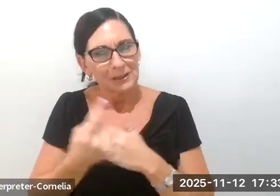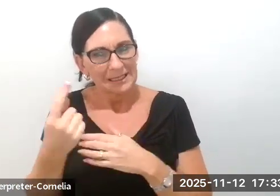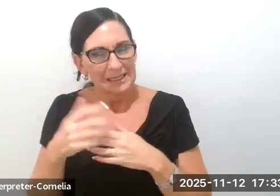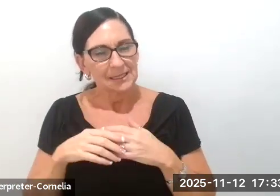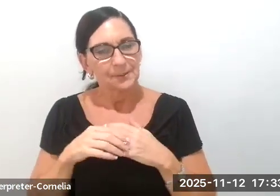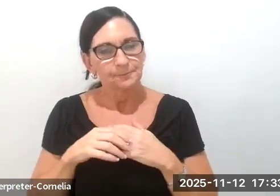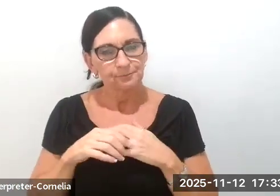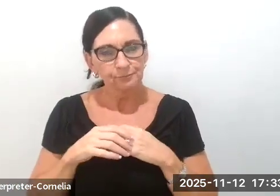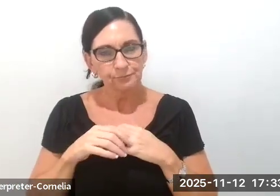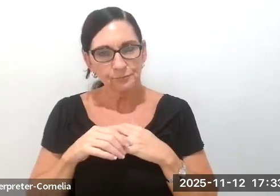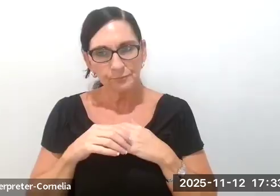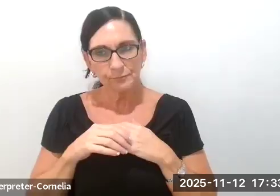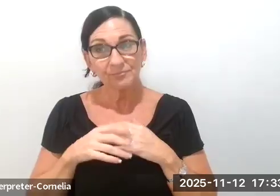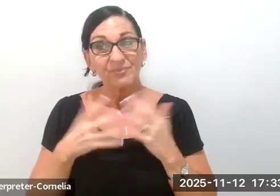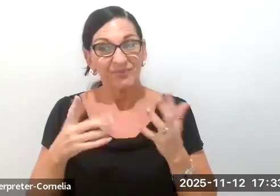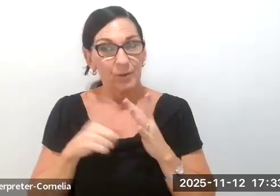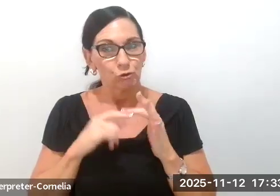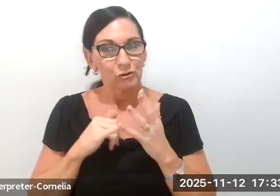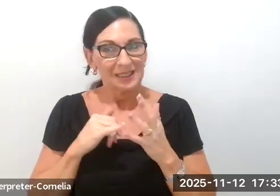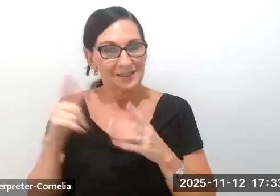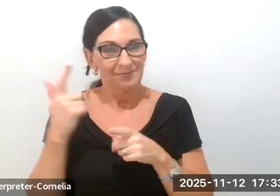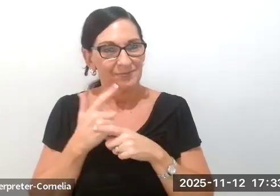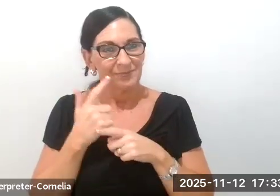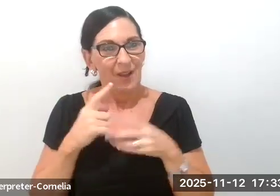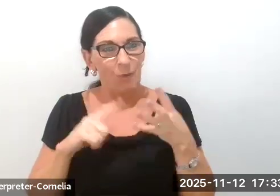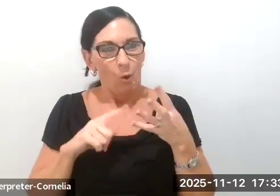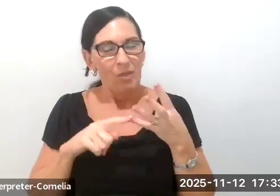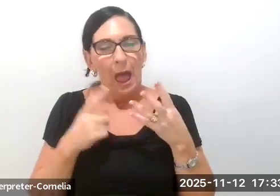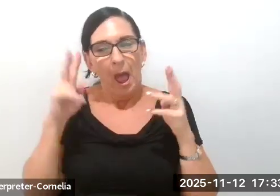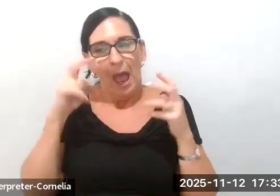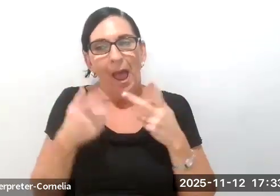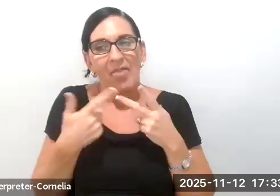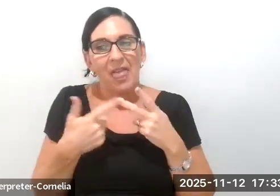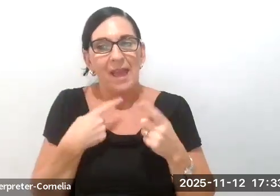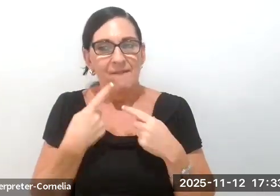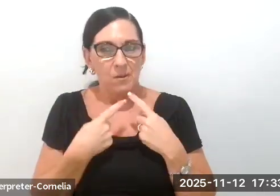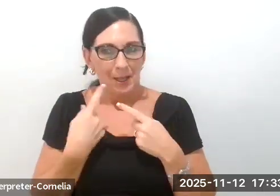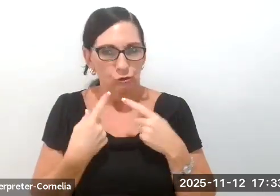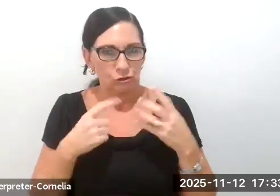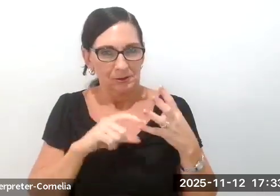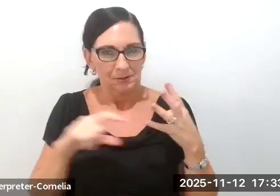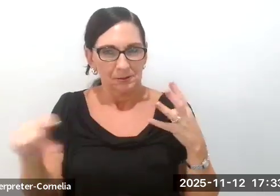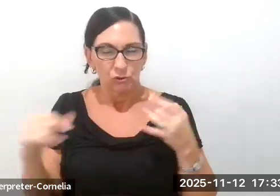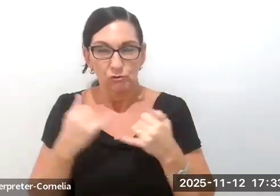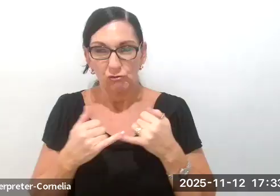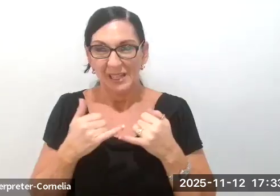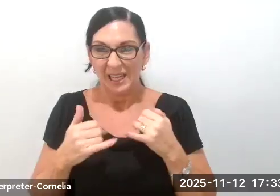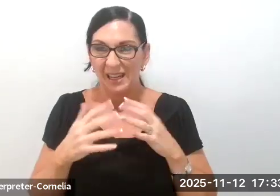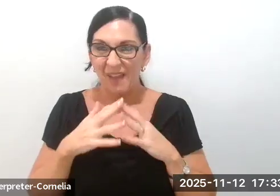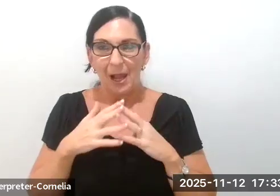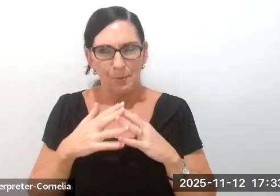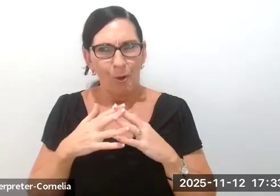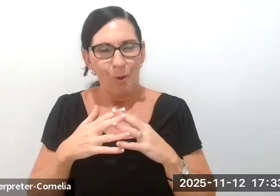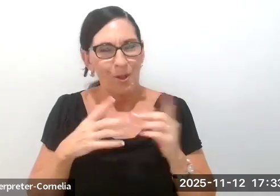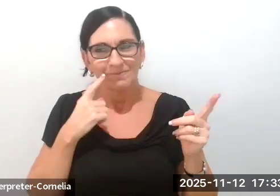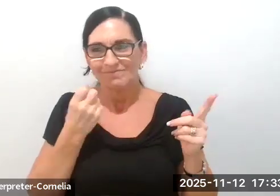And this is the section Jess was mentioning for other information. You might think there's some other information that's really valuable that wasn't covered in the